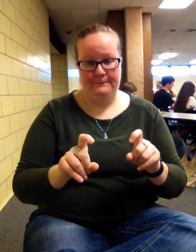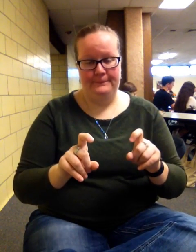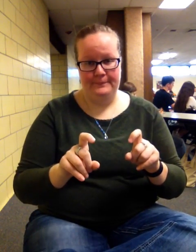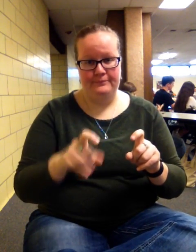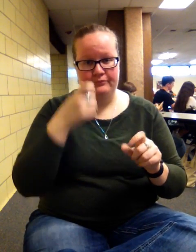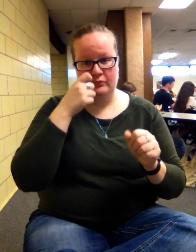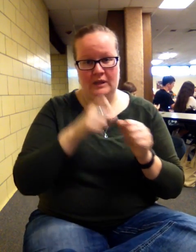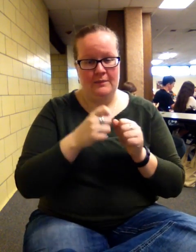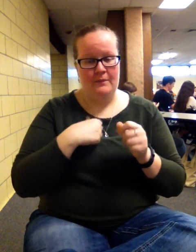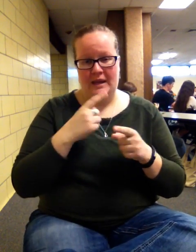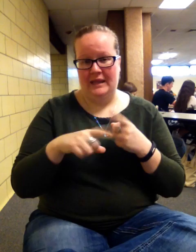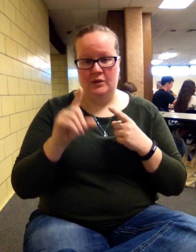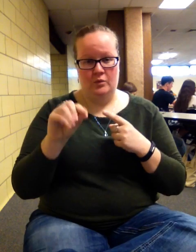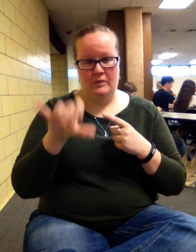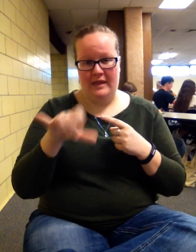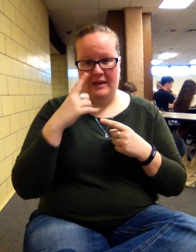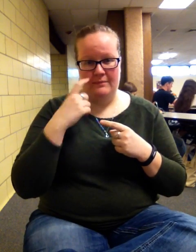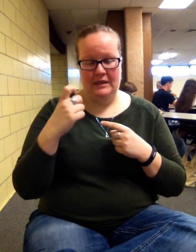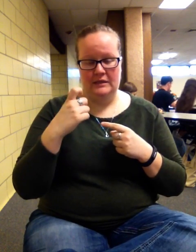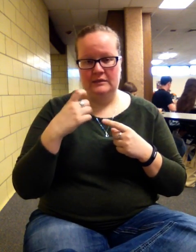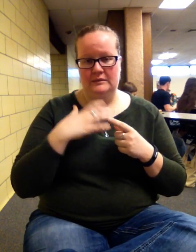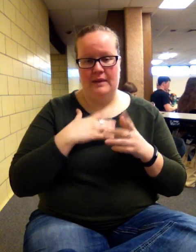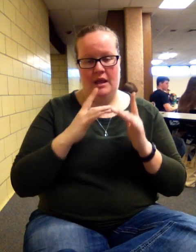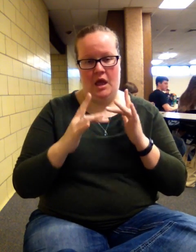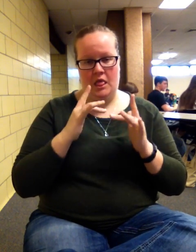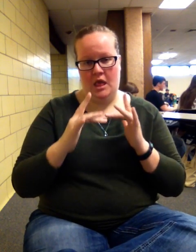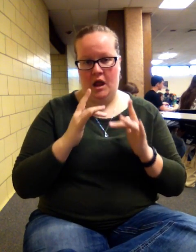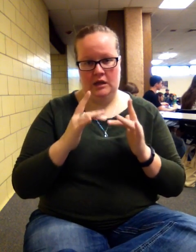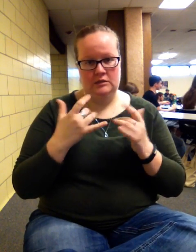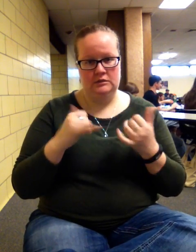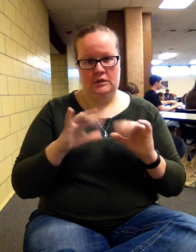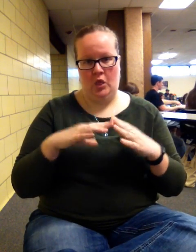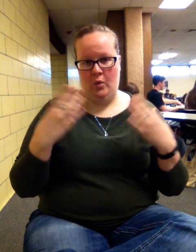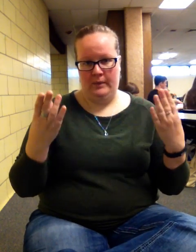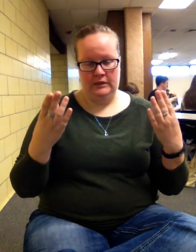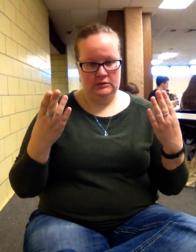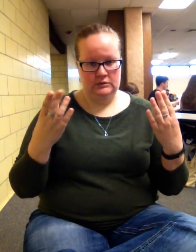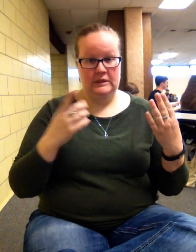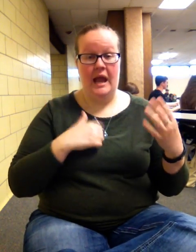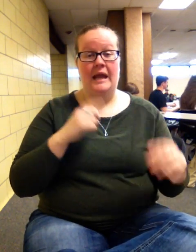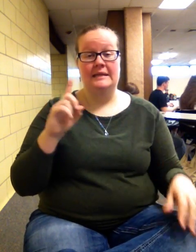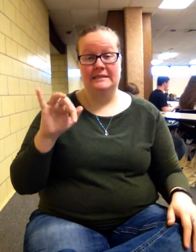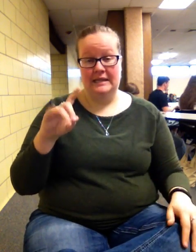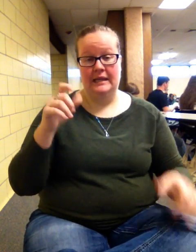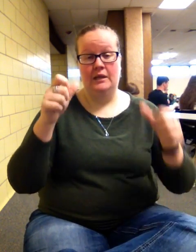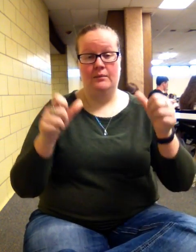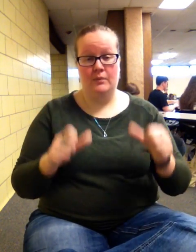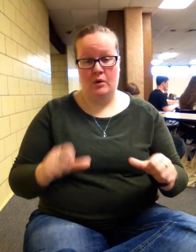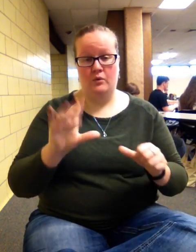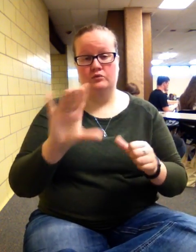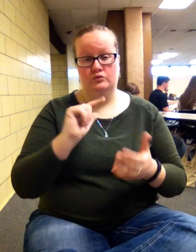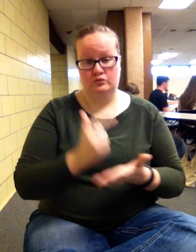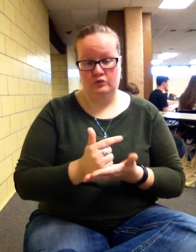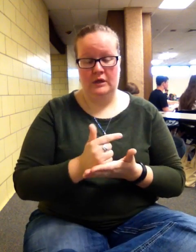I can't do that because the online version is still open. I did post your grades, though, so you guys should be able